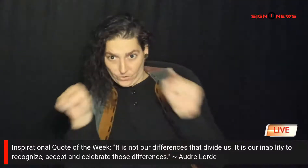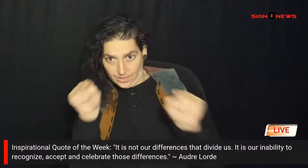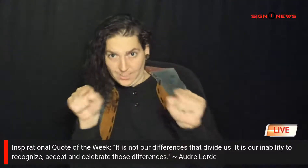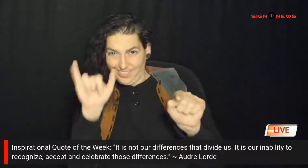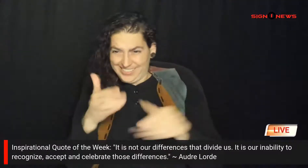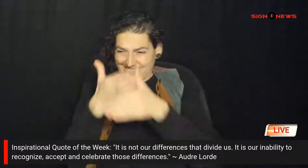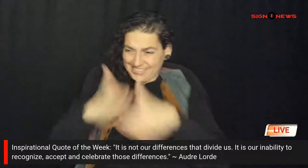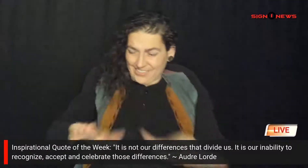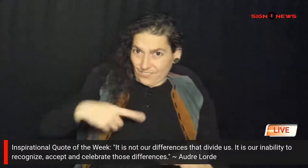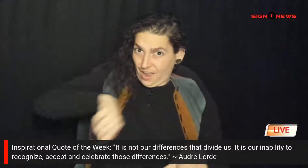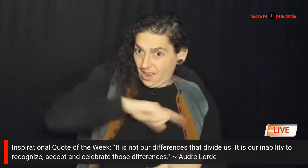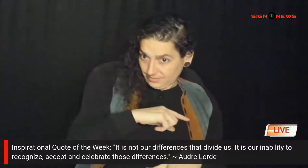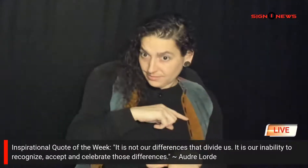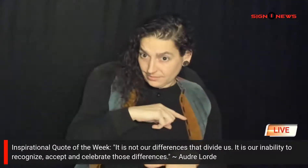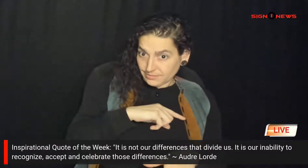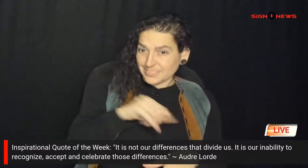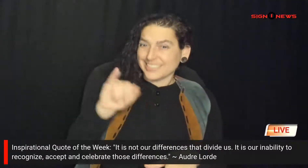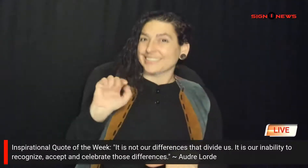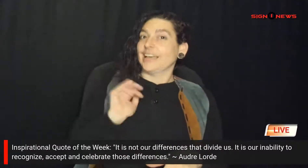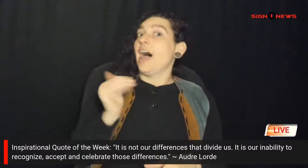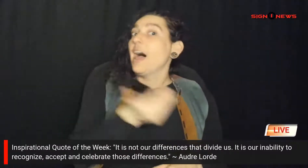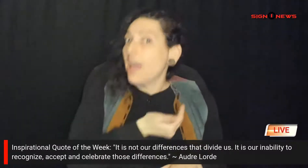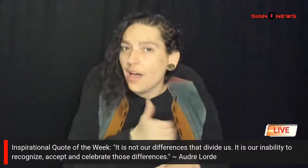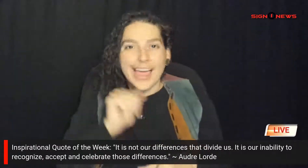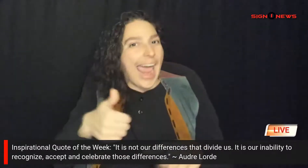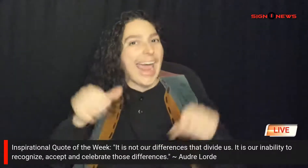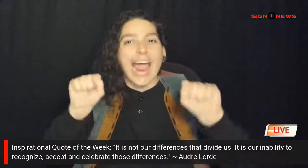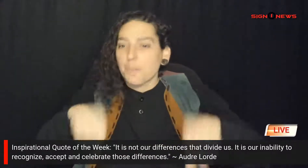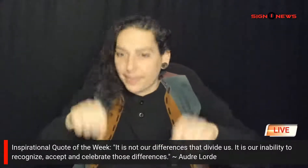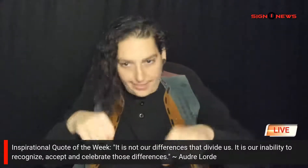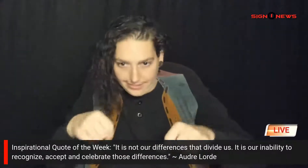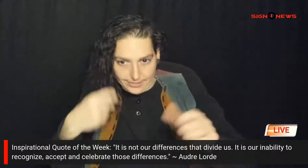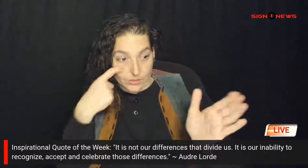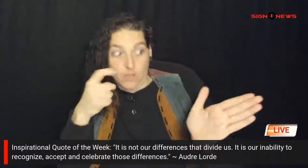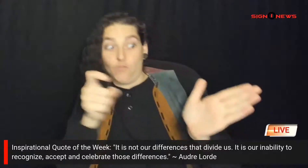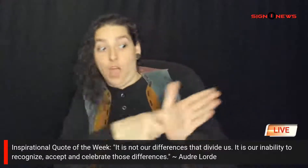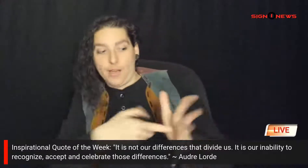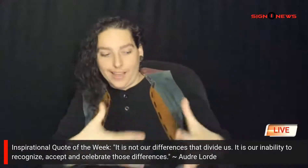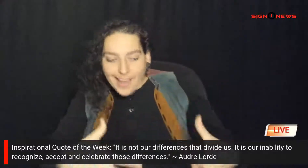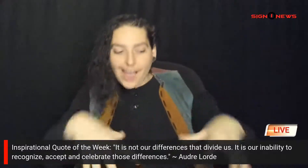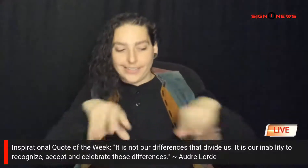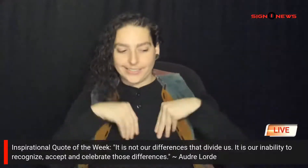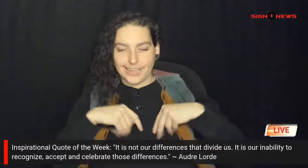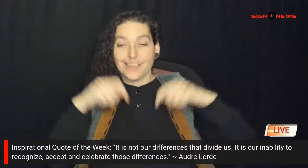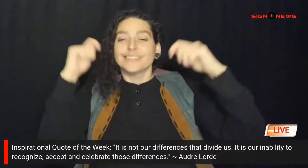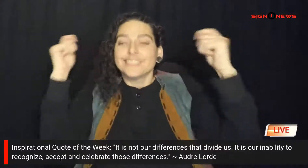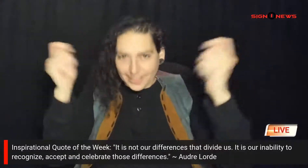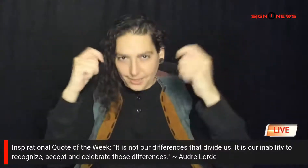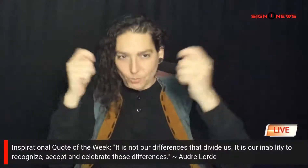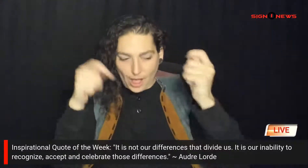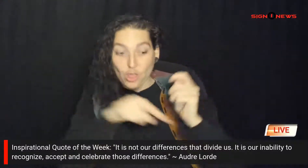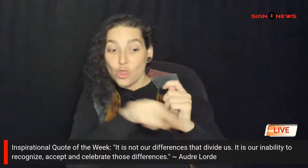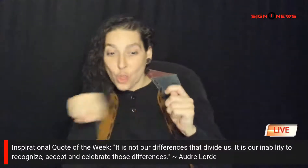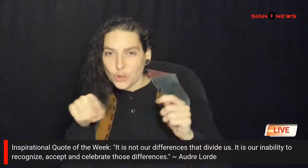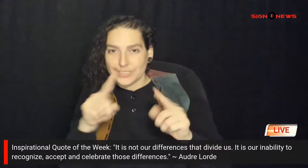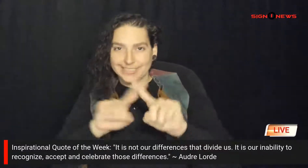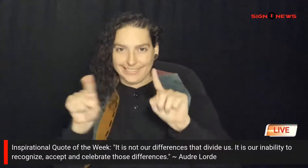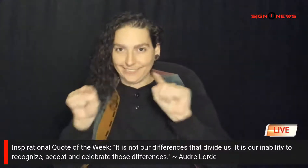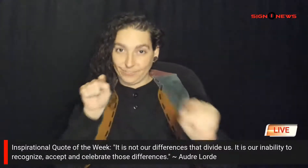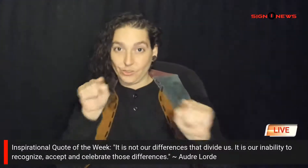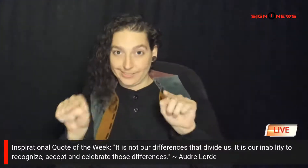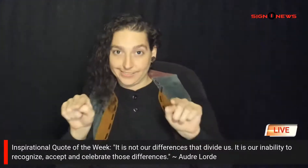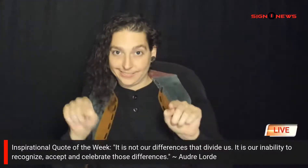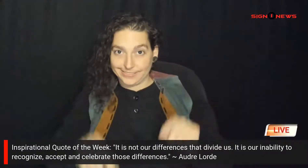"It is not our differences that divide us. It is our inability to recognize, accept,